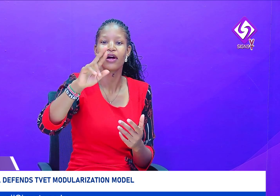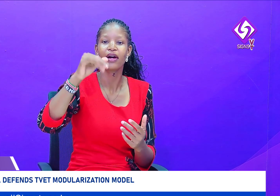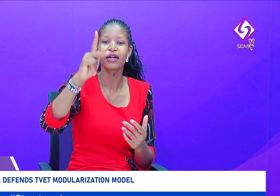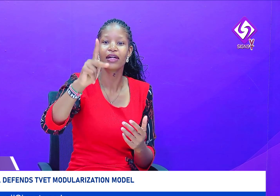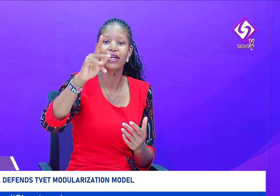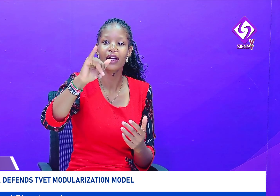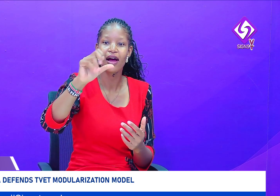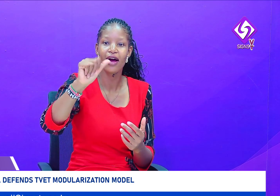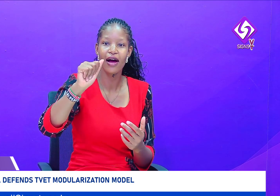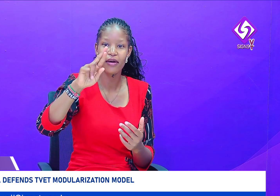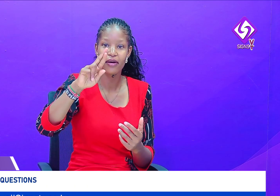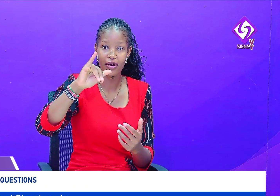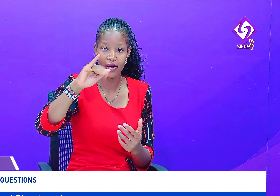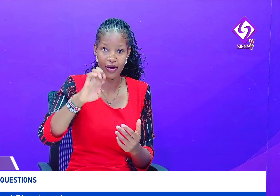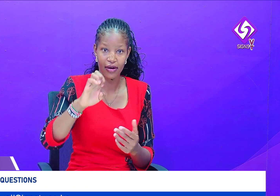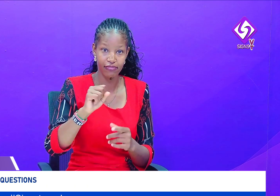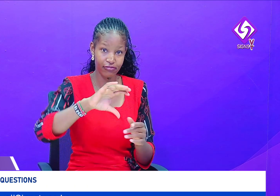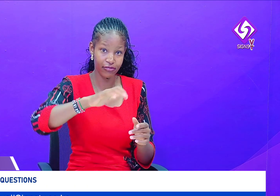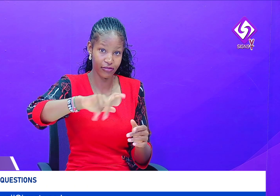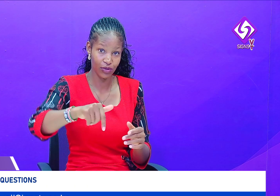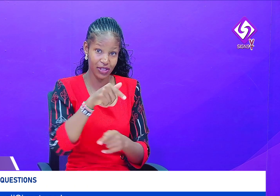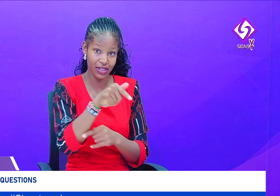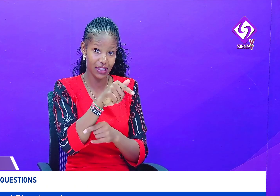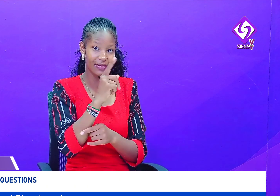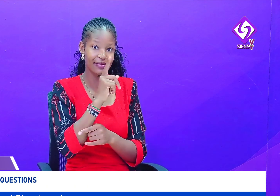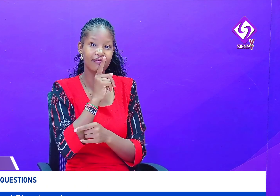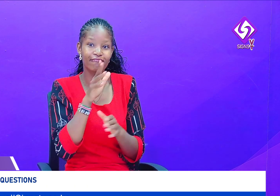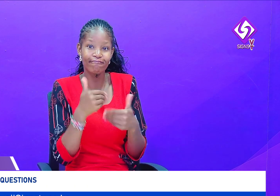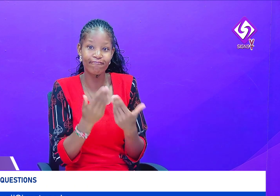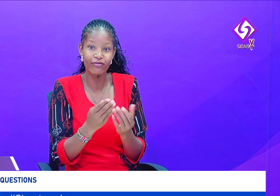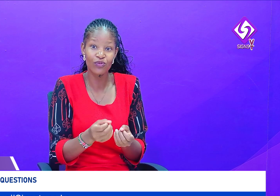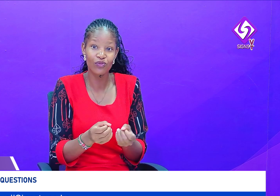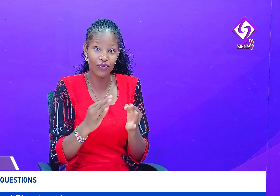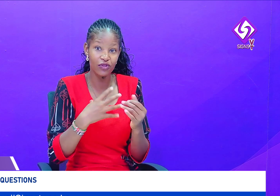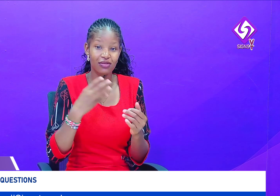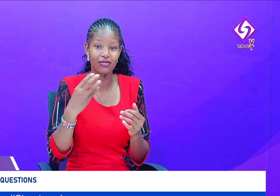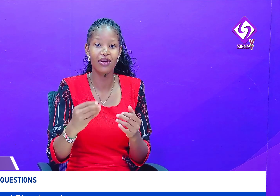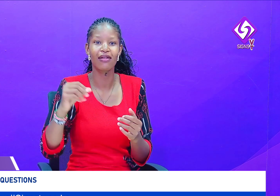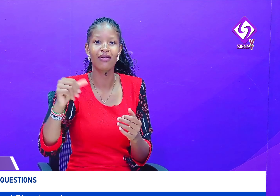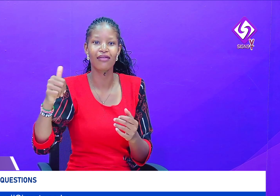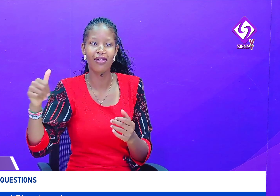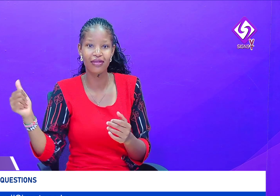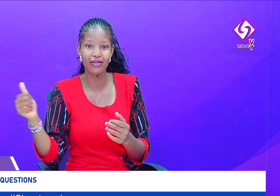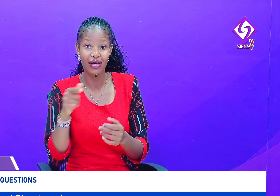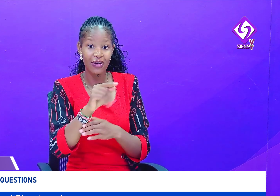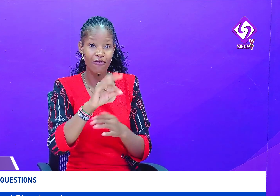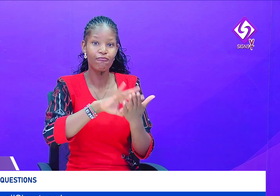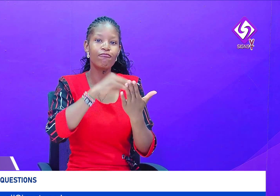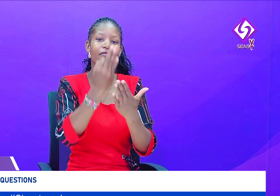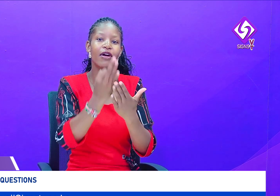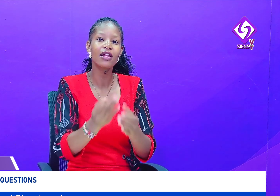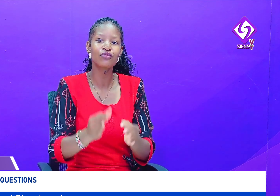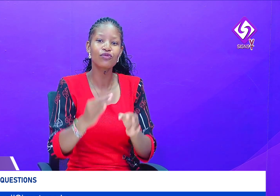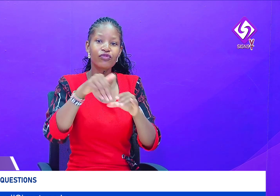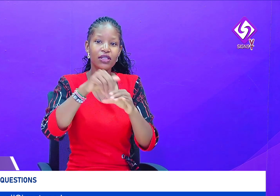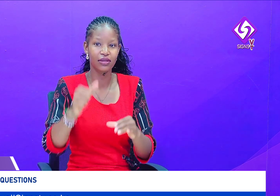Nyandarua Governor, Dr. Moses Kiarie, County Attorney, procurement officers